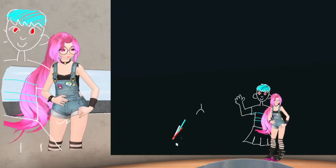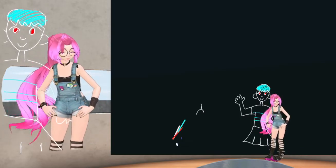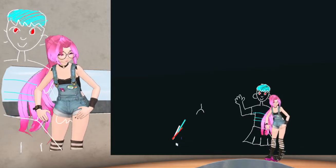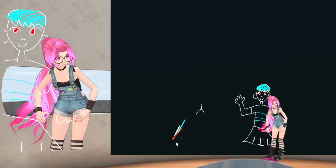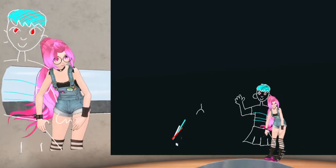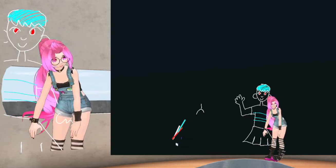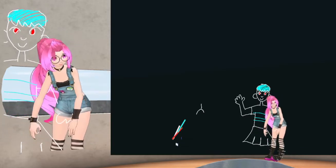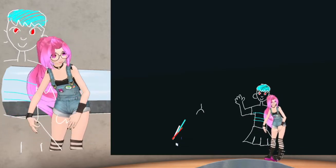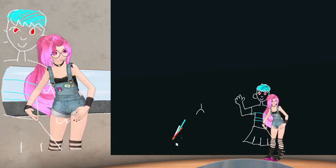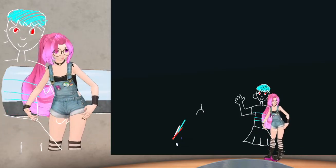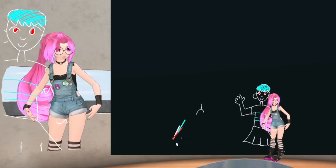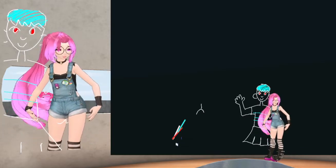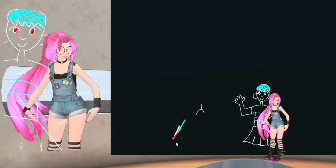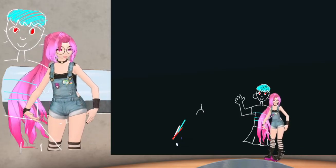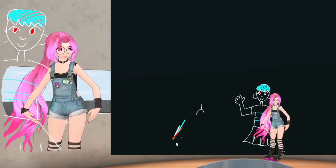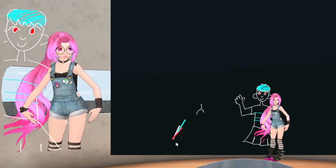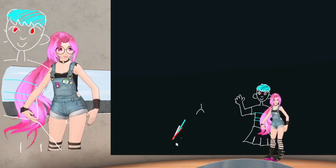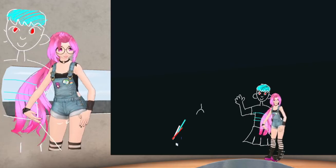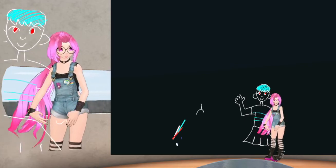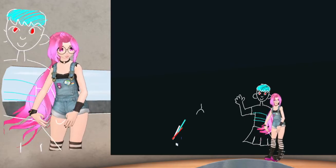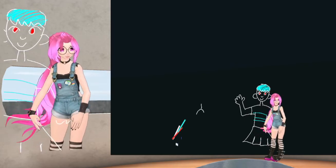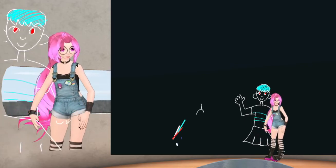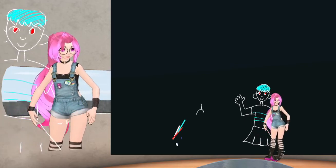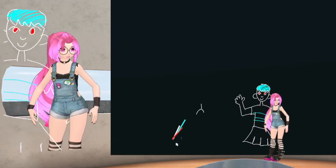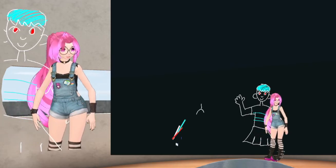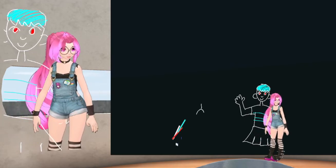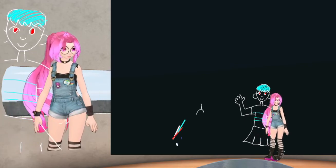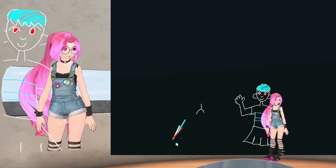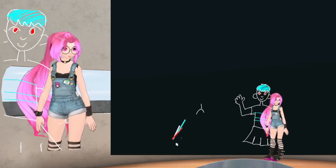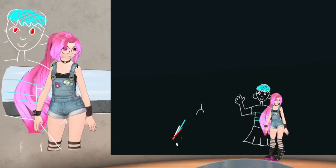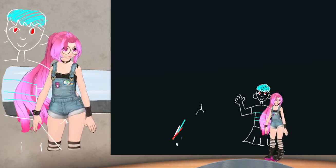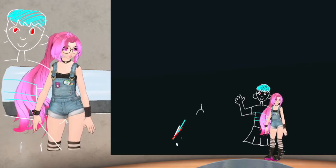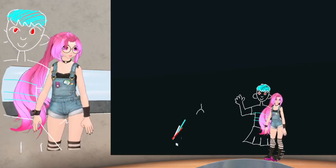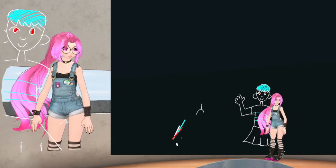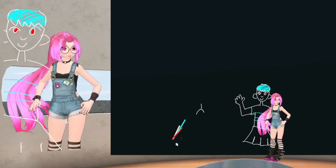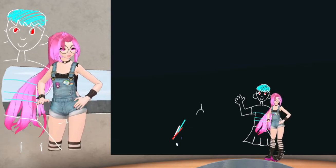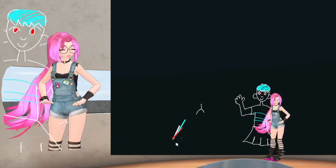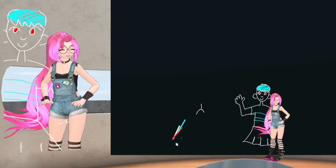wearing pants or are they wearing shorts or maybe...